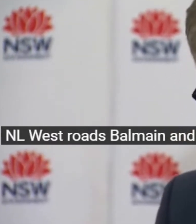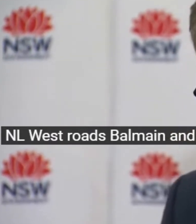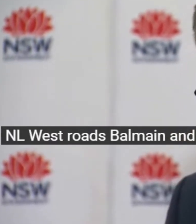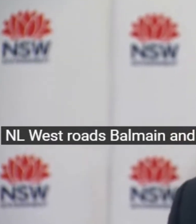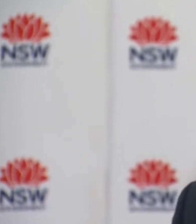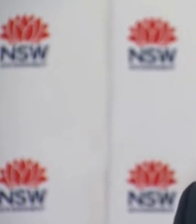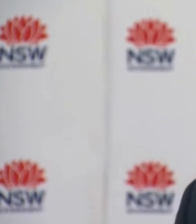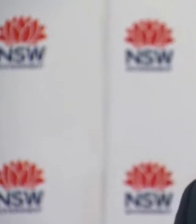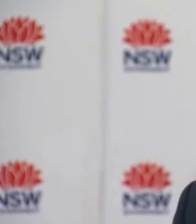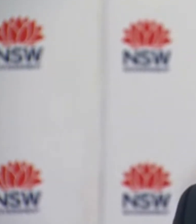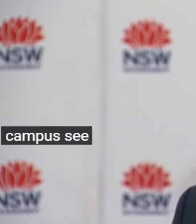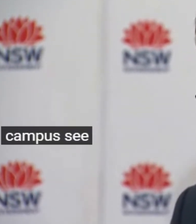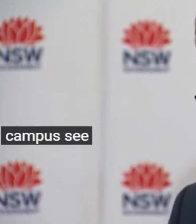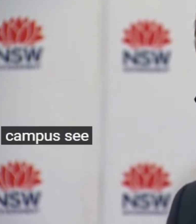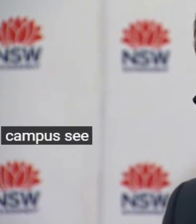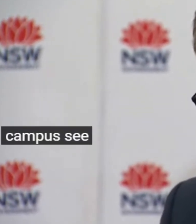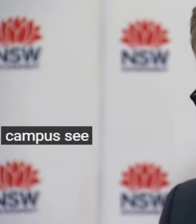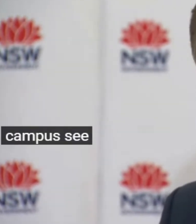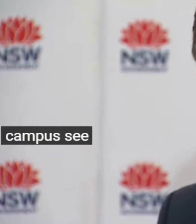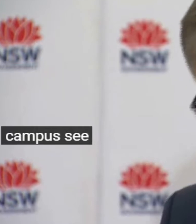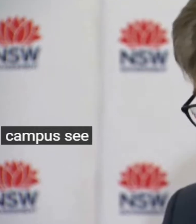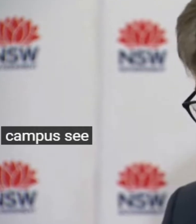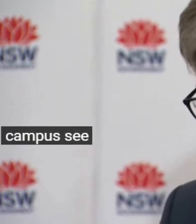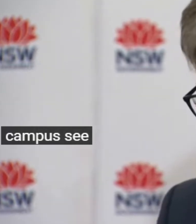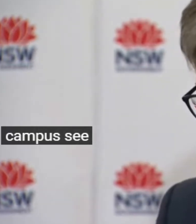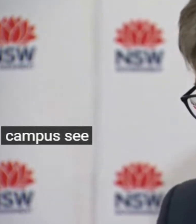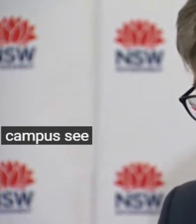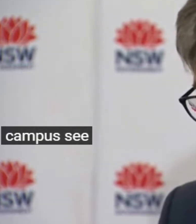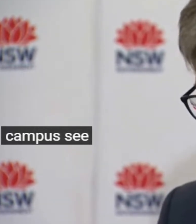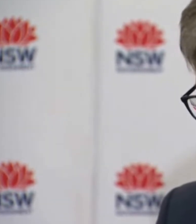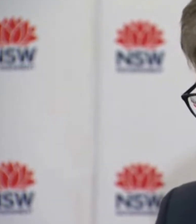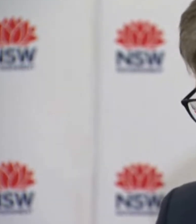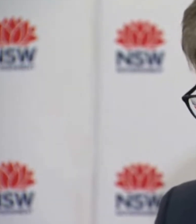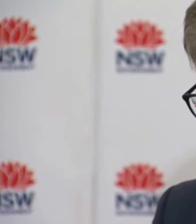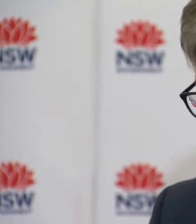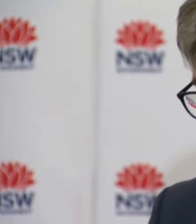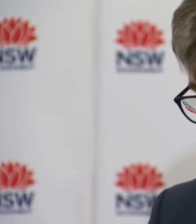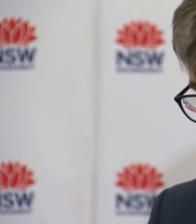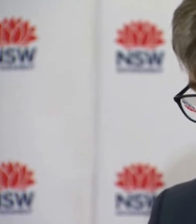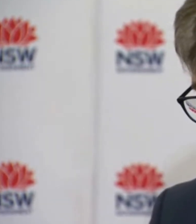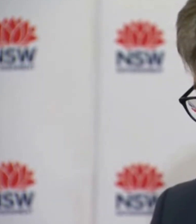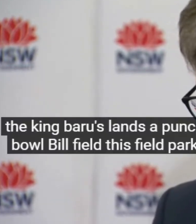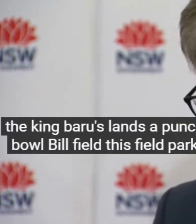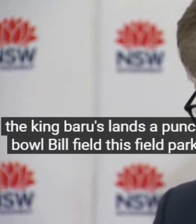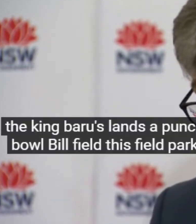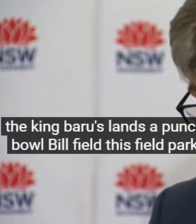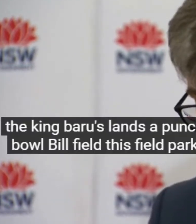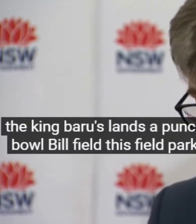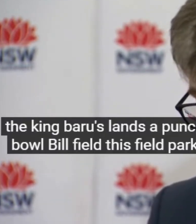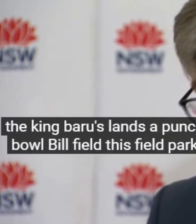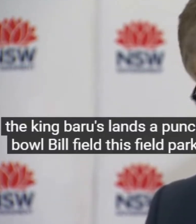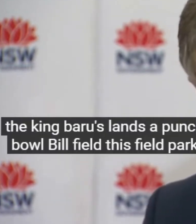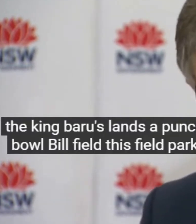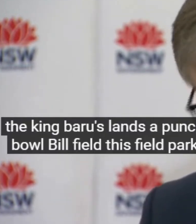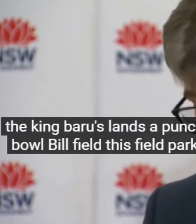Lakemba, Roselands, Punchbowl, Belfield, Hurstville Park, Homebush West, Belmore, Earlwood, Wiley Park, Strathfield.